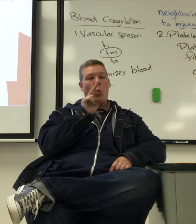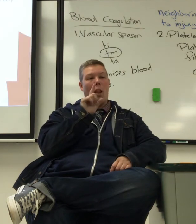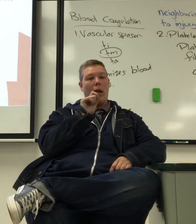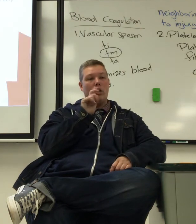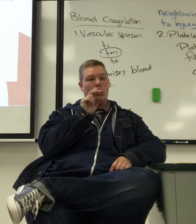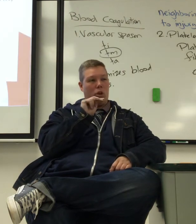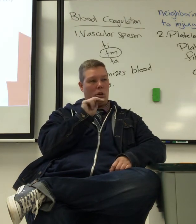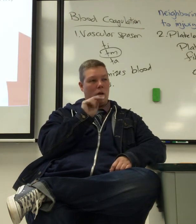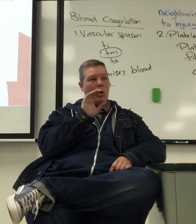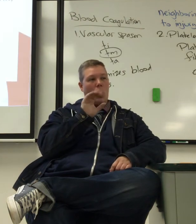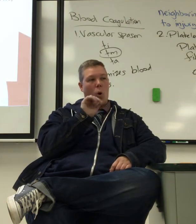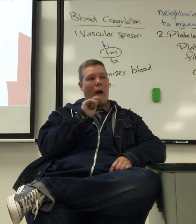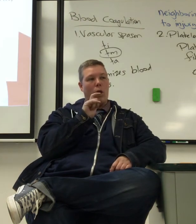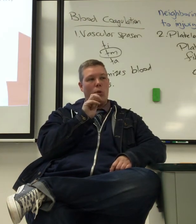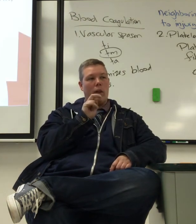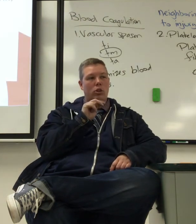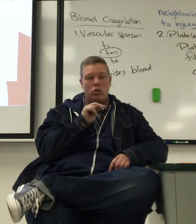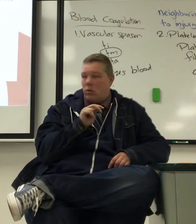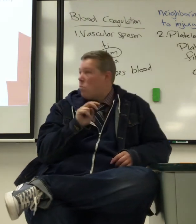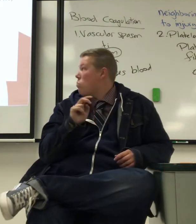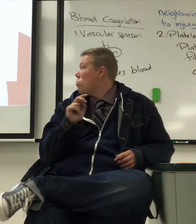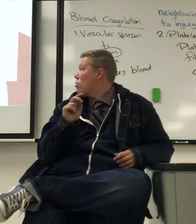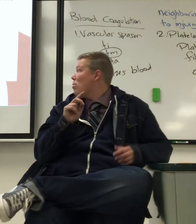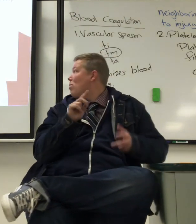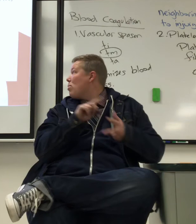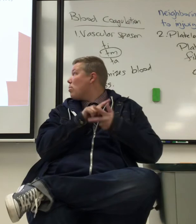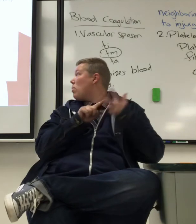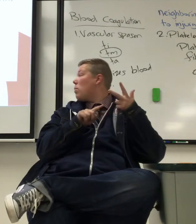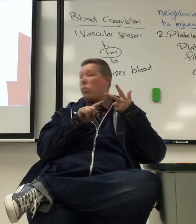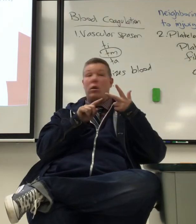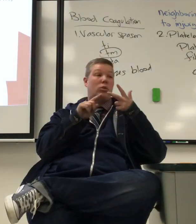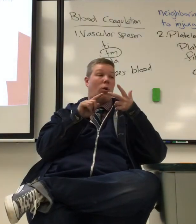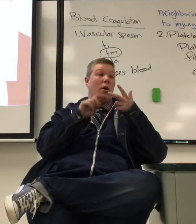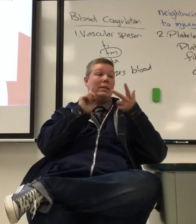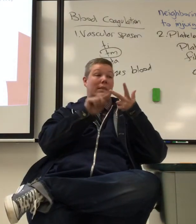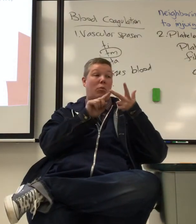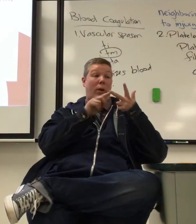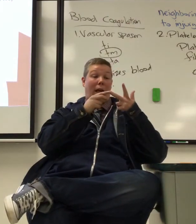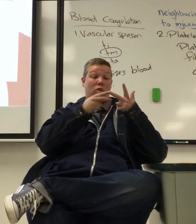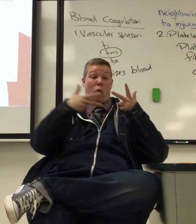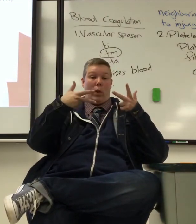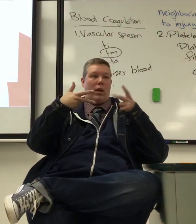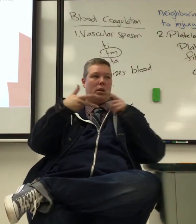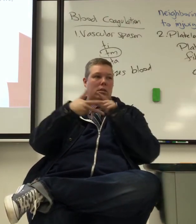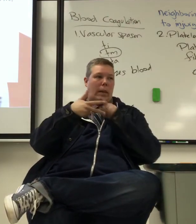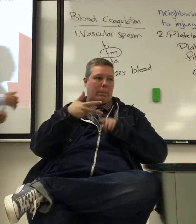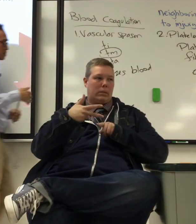forms, well, happens to be 3 steps. So step 3 is 3 steps right here.